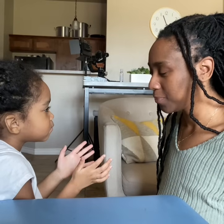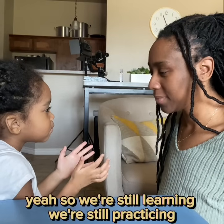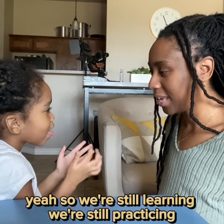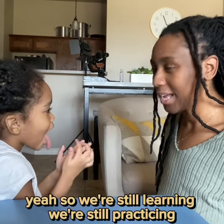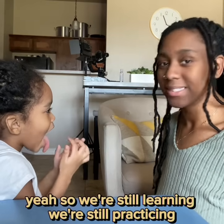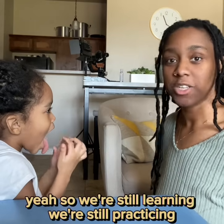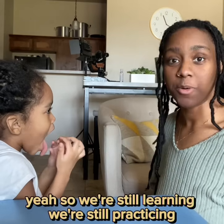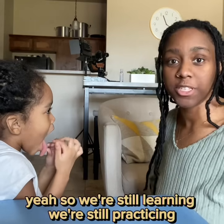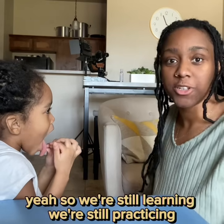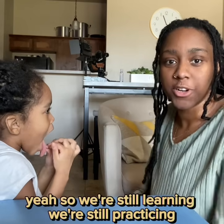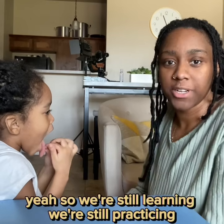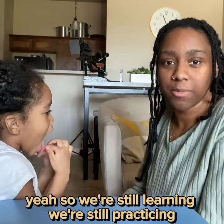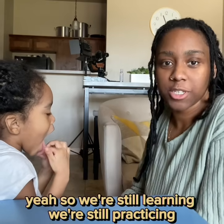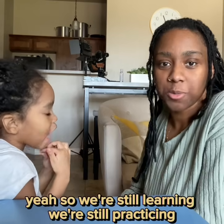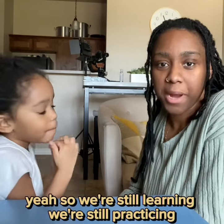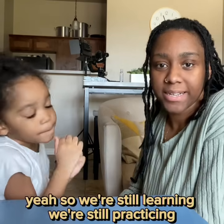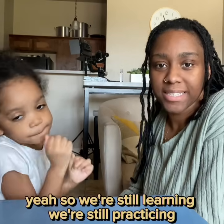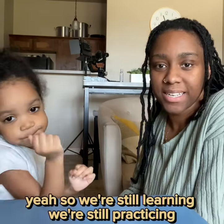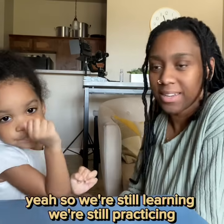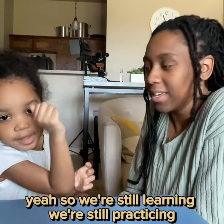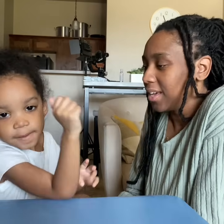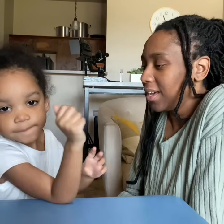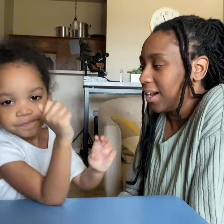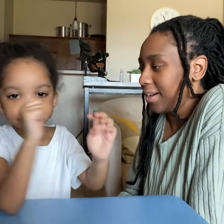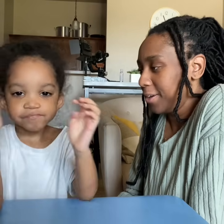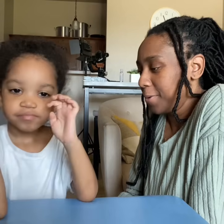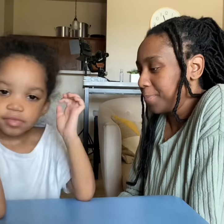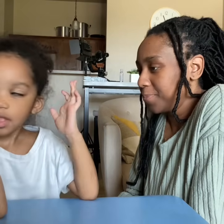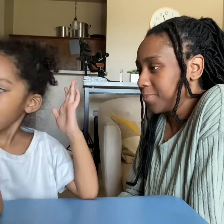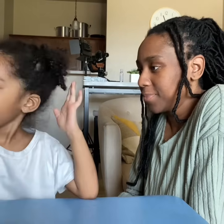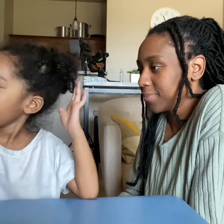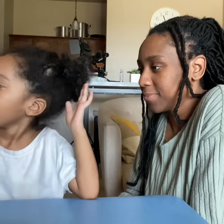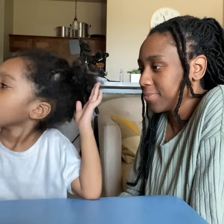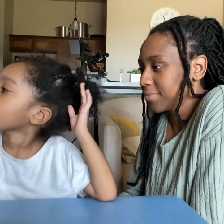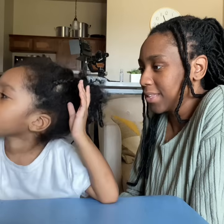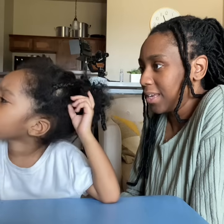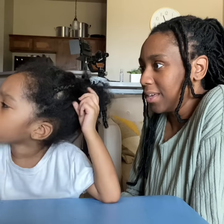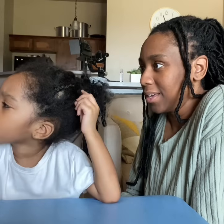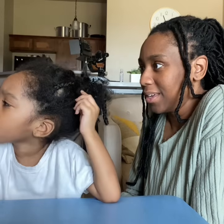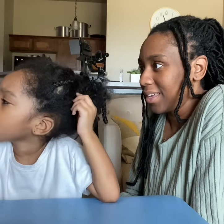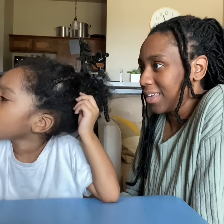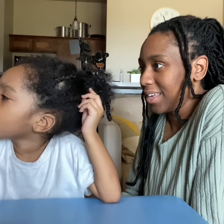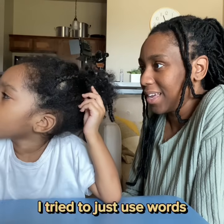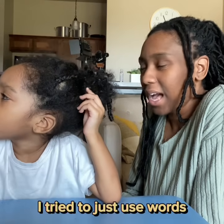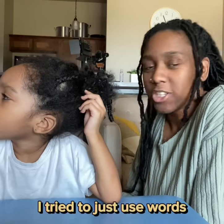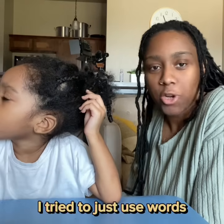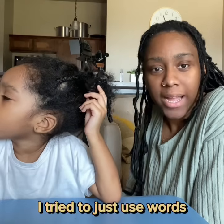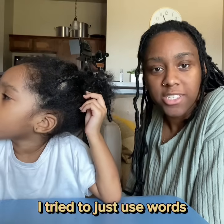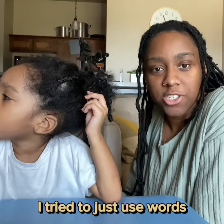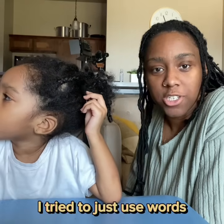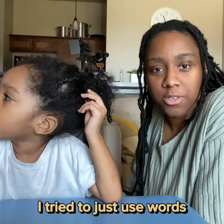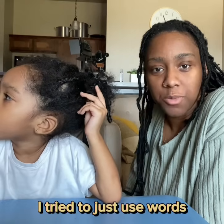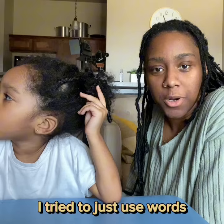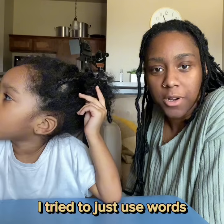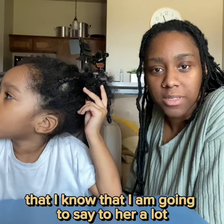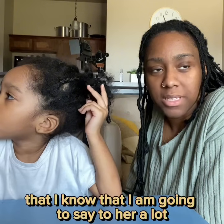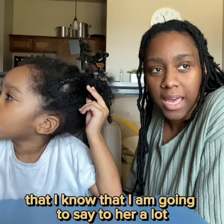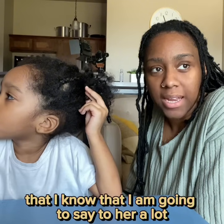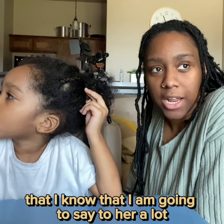Yeah. So we're still learning. We're still practicing. I try to just use words that I